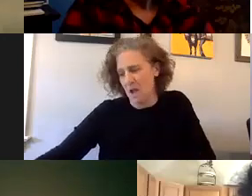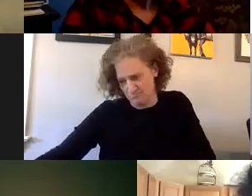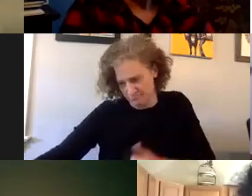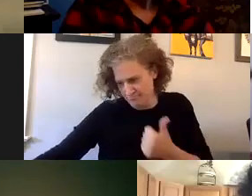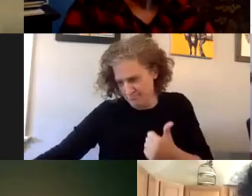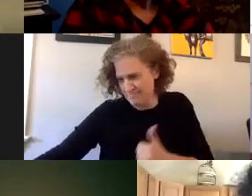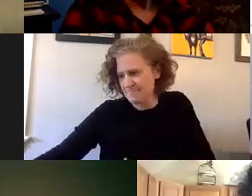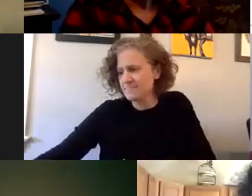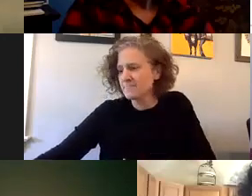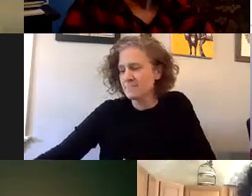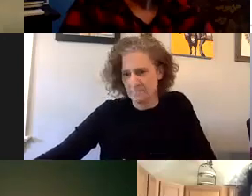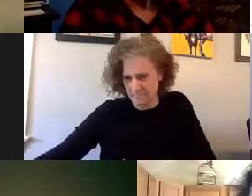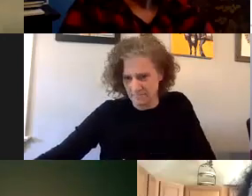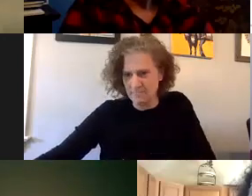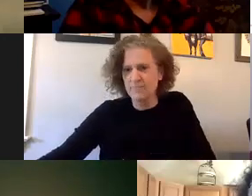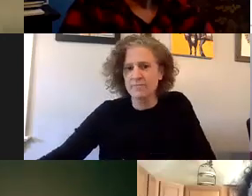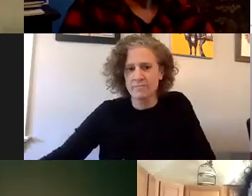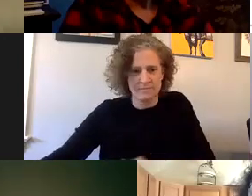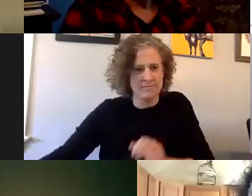Okay, neat.